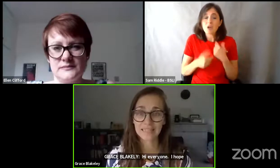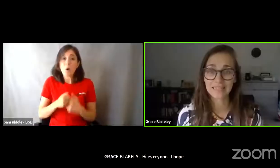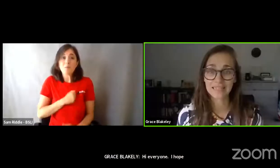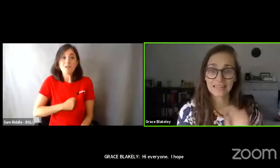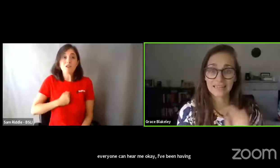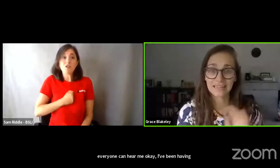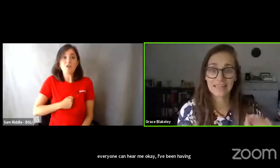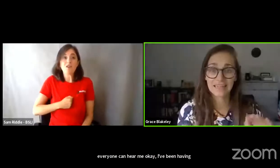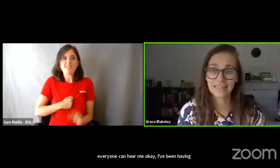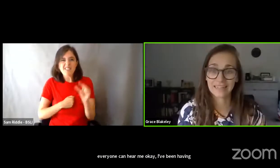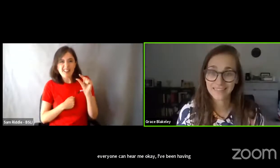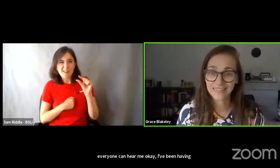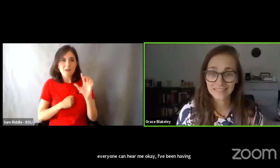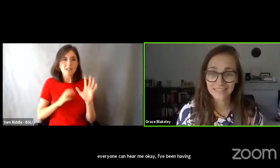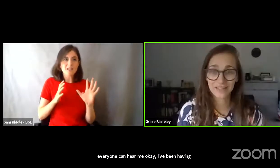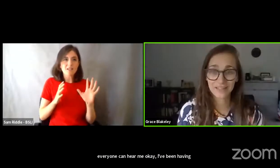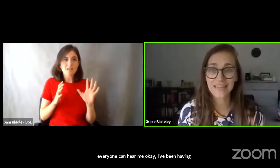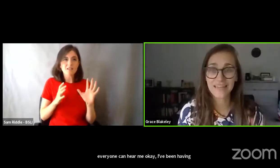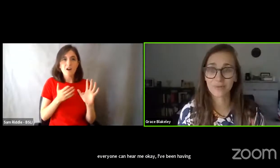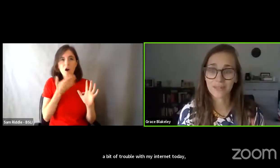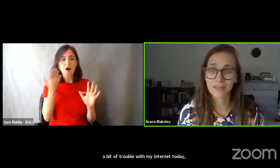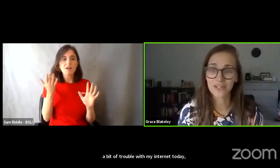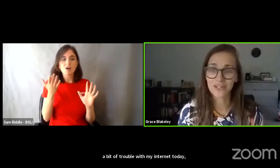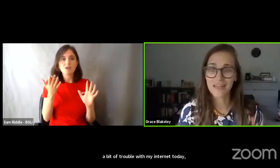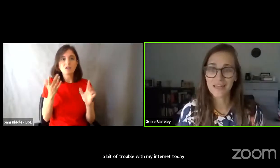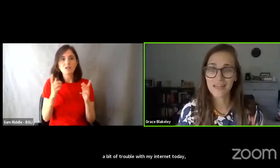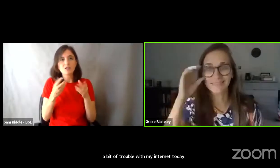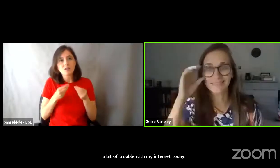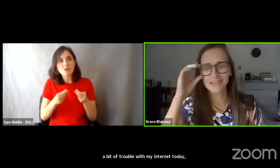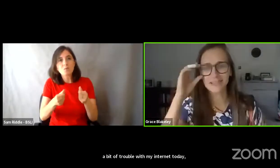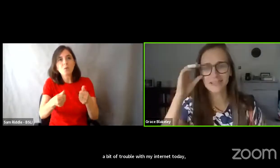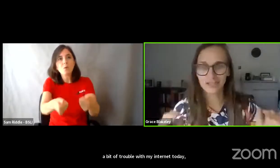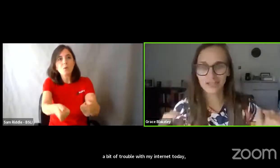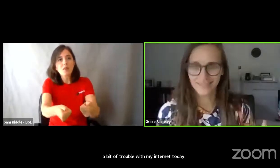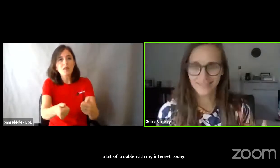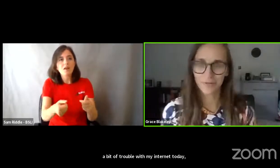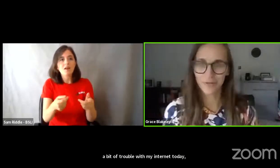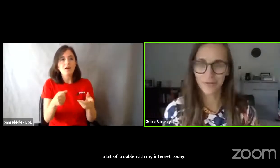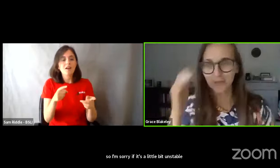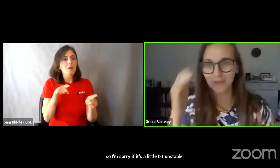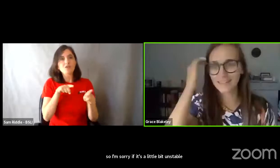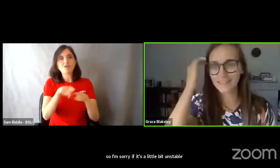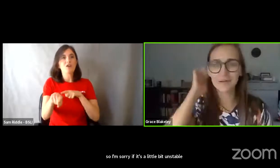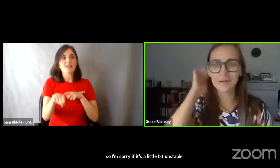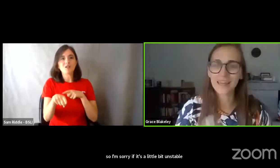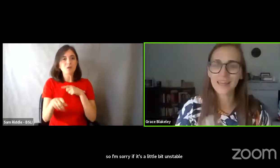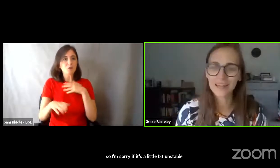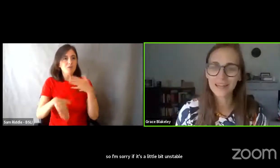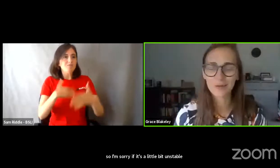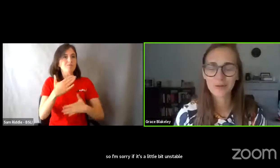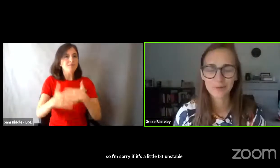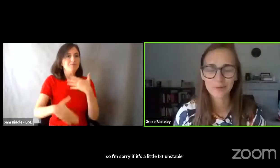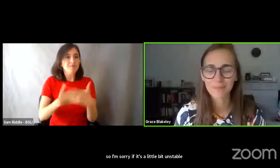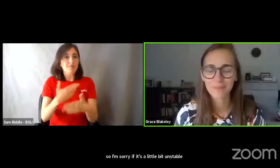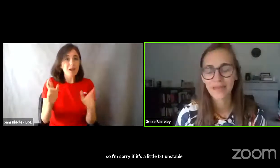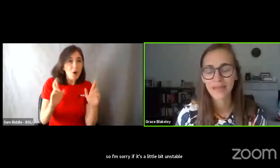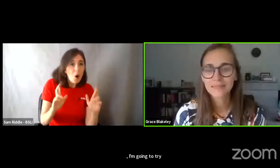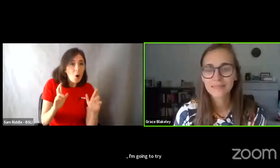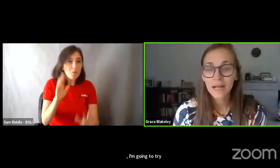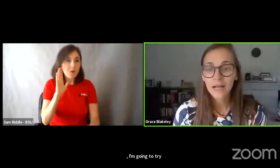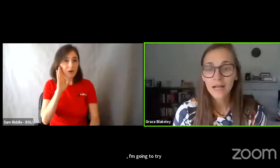it's a little bit unstable. I'm going to try and just get through, and hopefully you'll be able to hear me